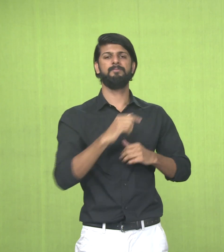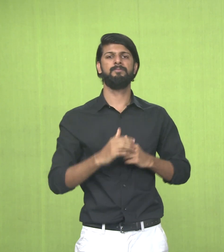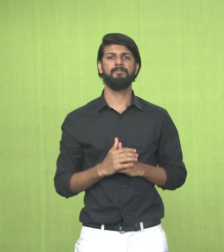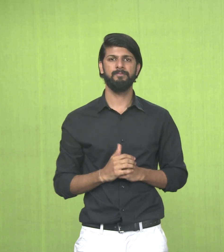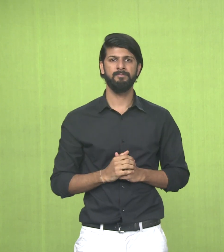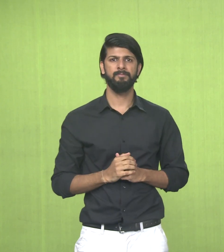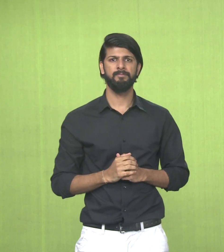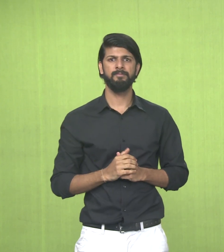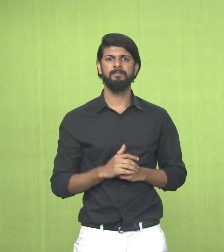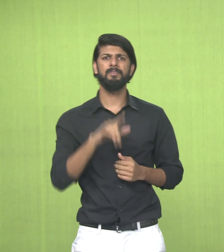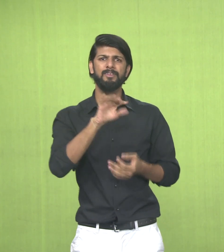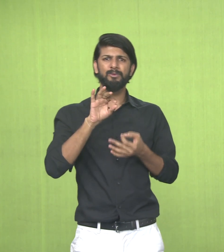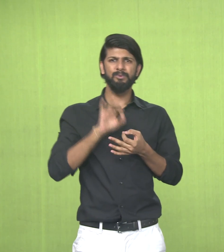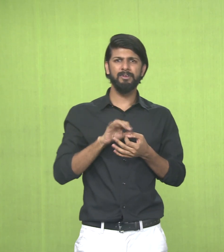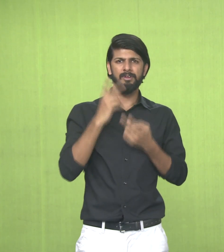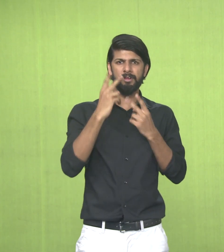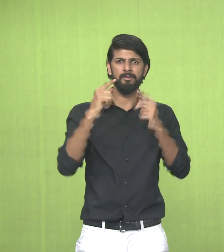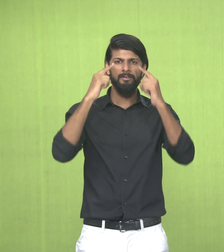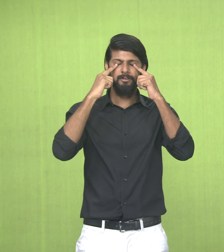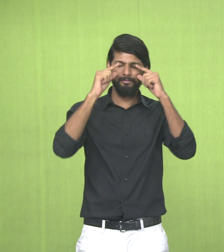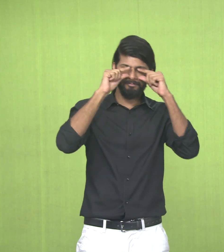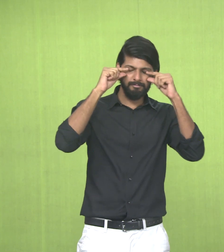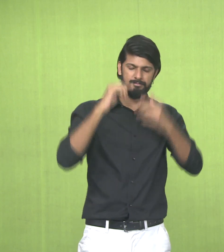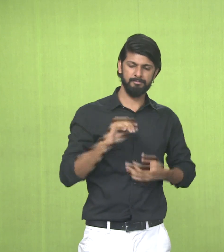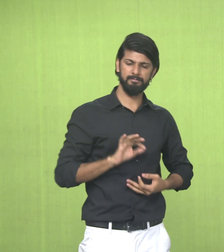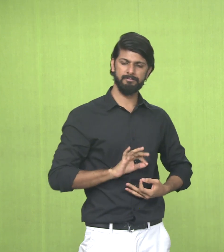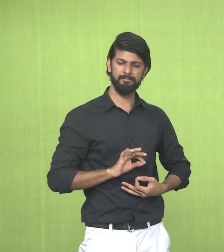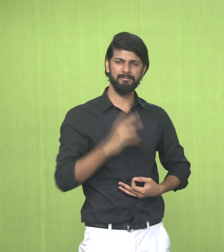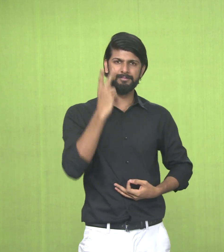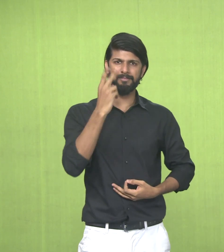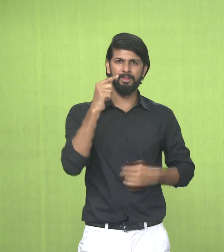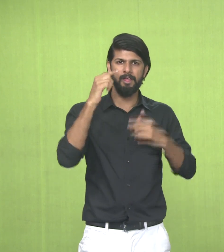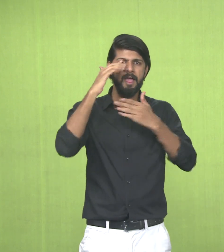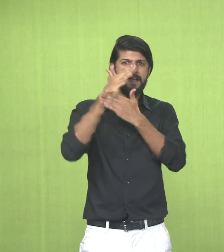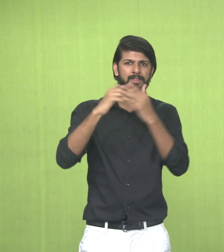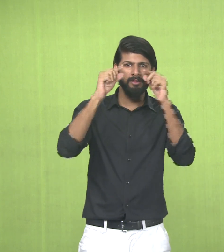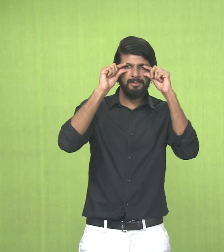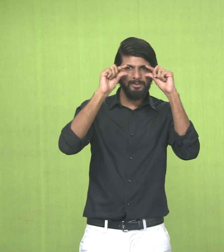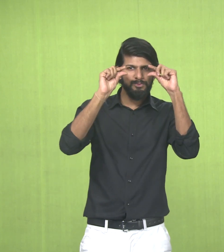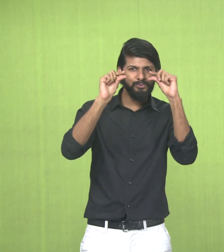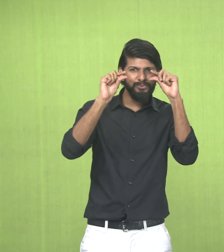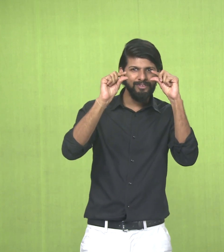In the first cave. You would see Avalokitesvara, the eyes are half open,